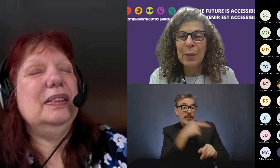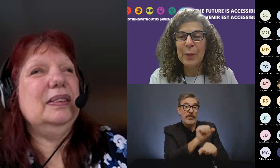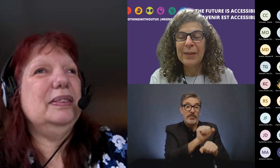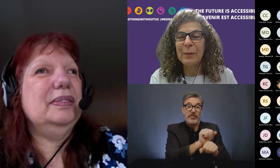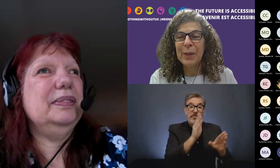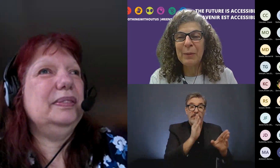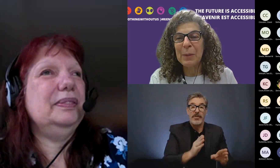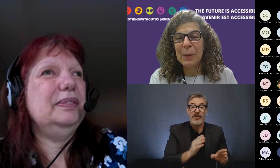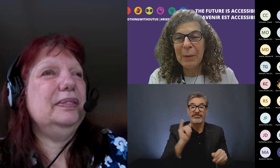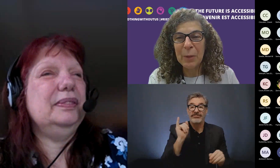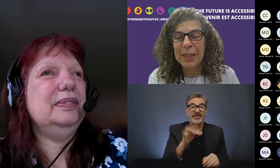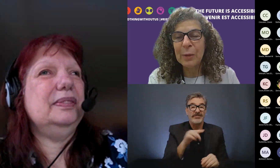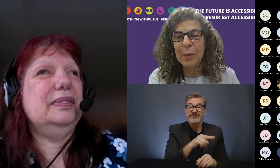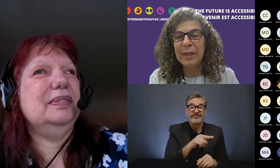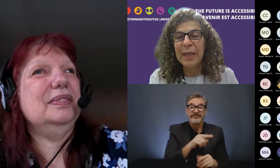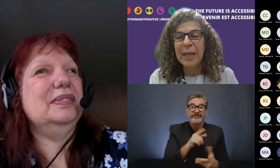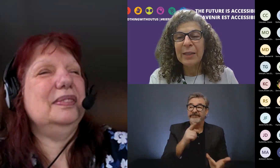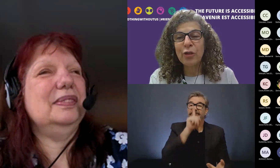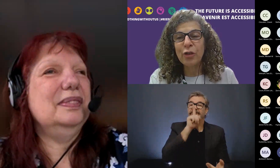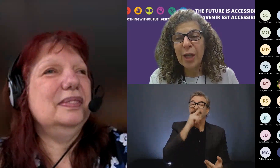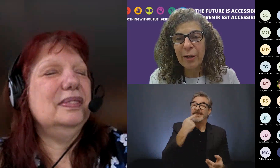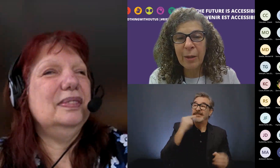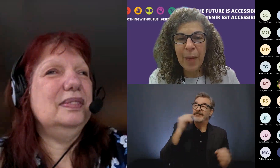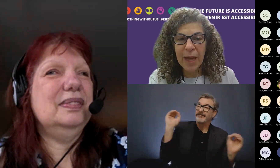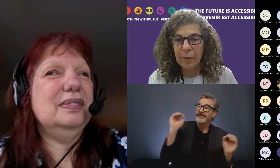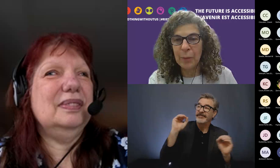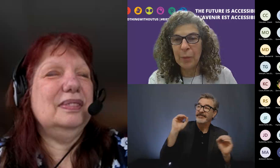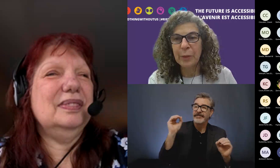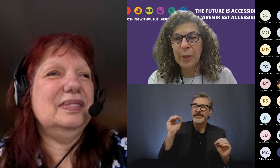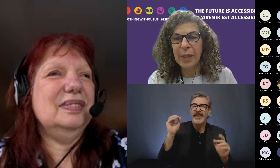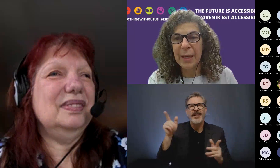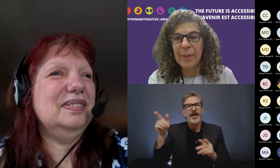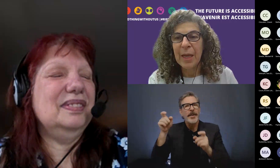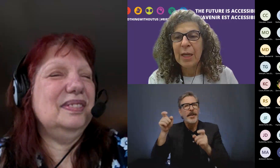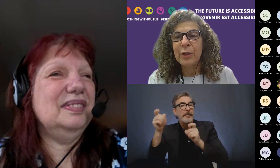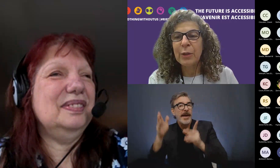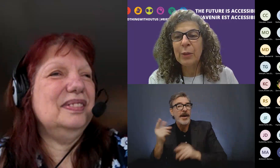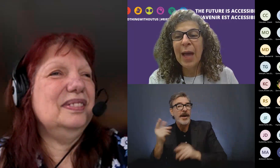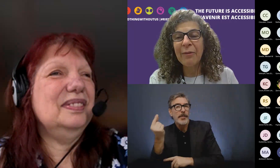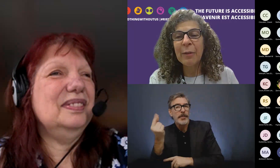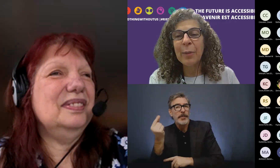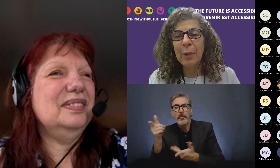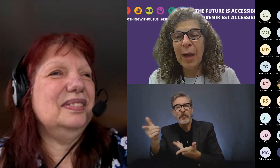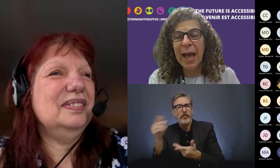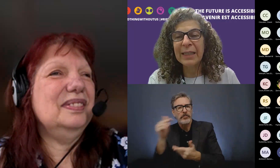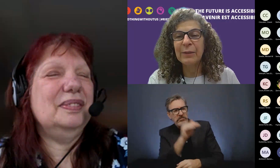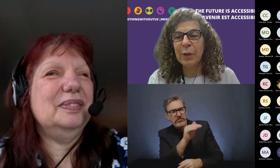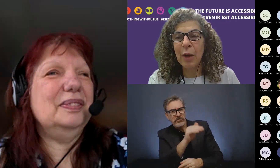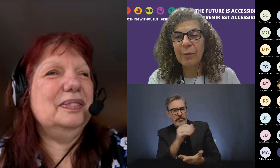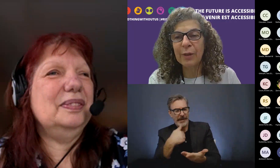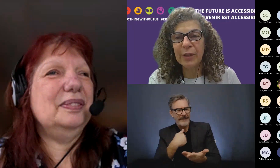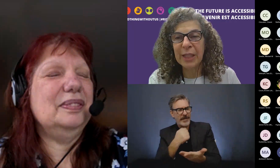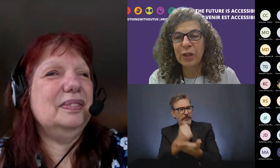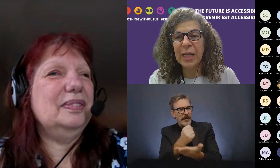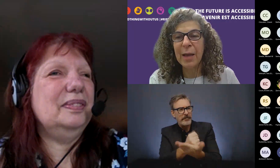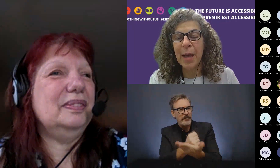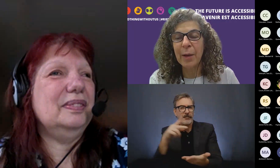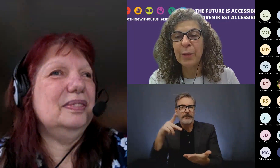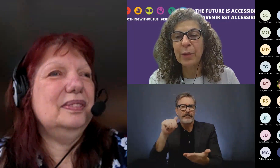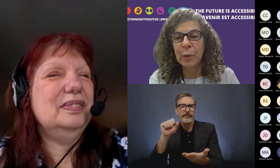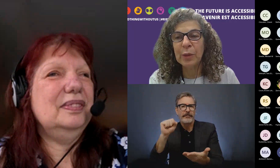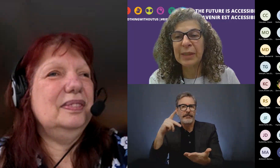do with people I'm working with, to share the passport with them, to have a proactive